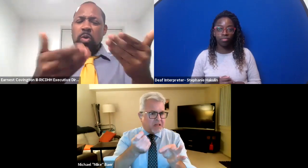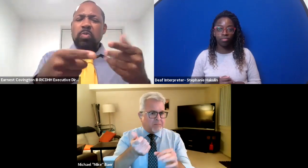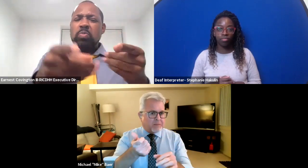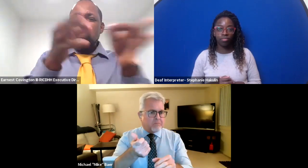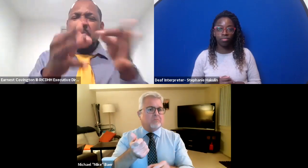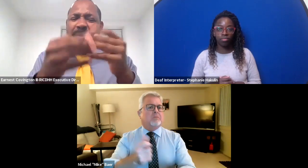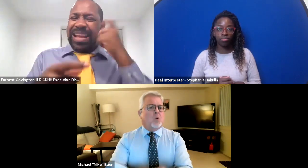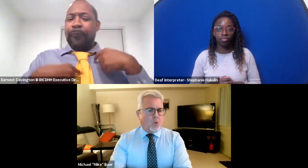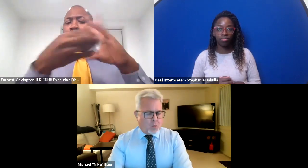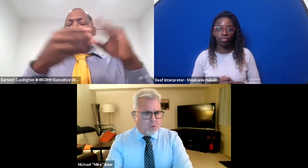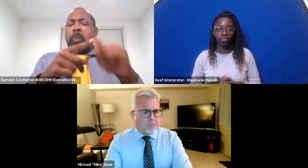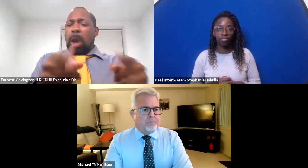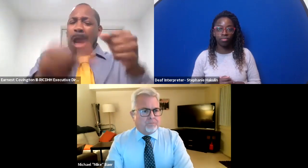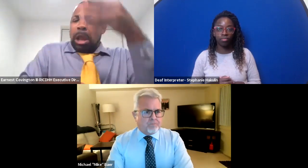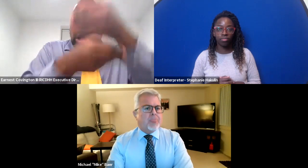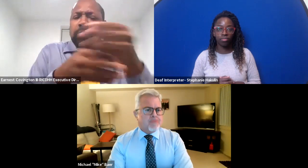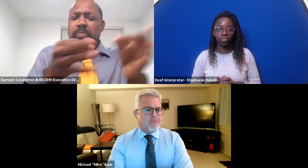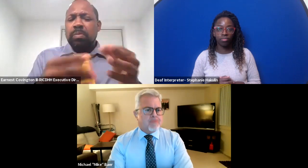want me to explain my work?